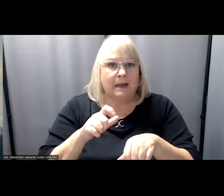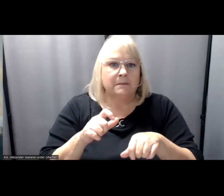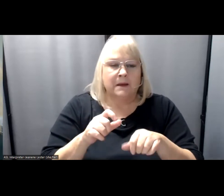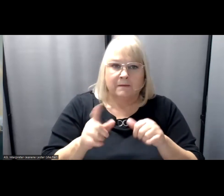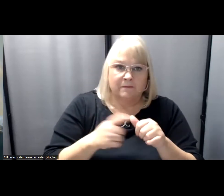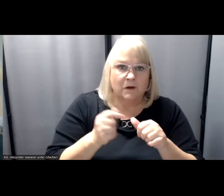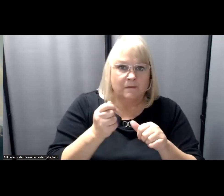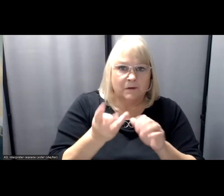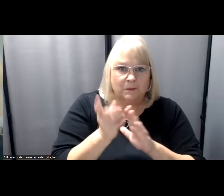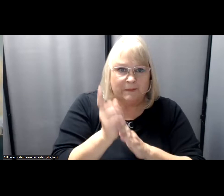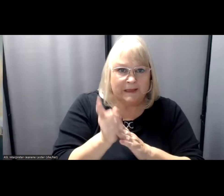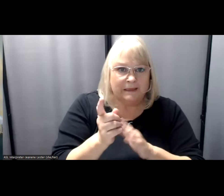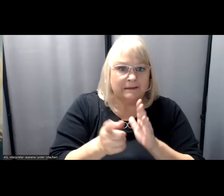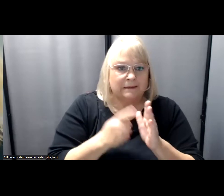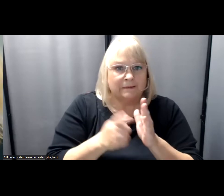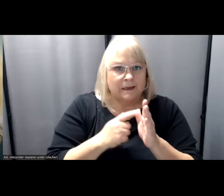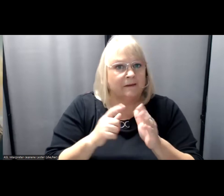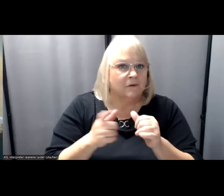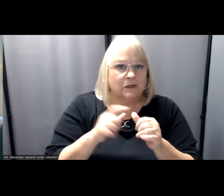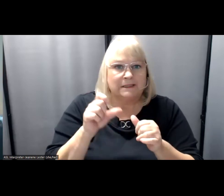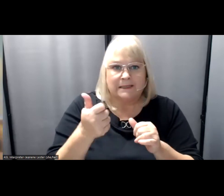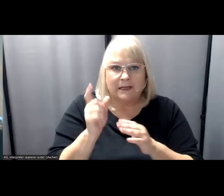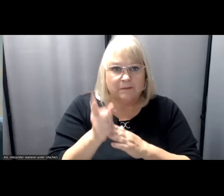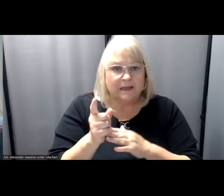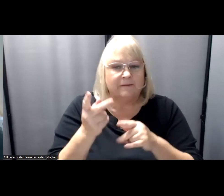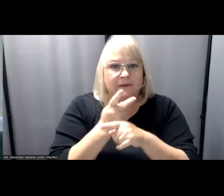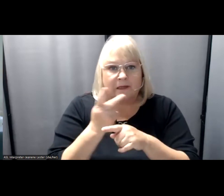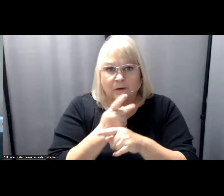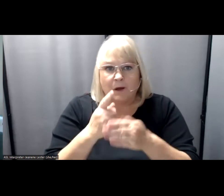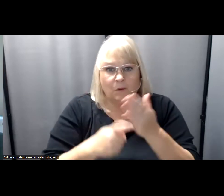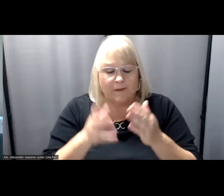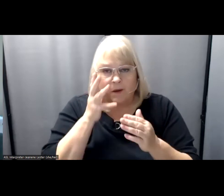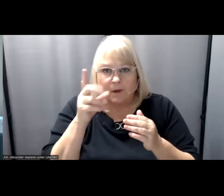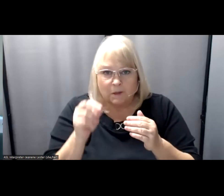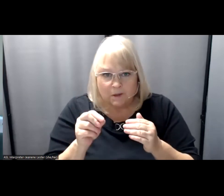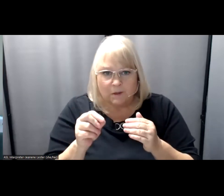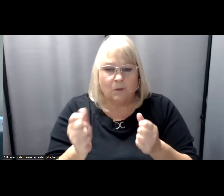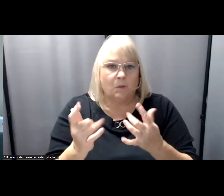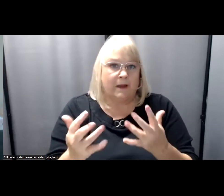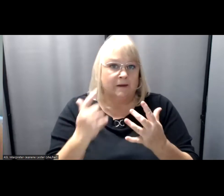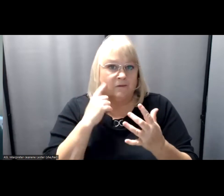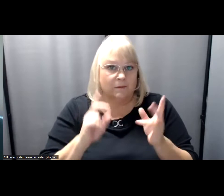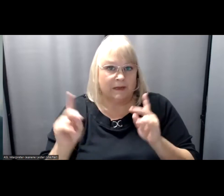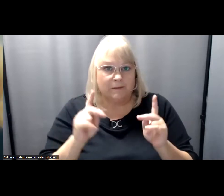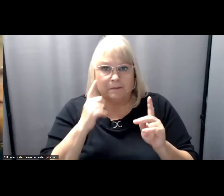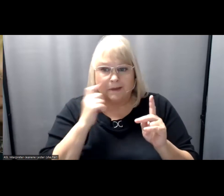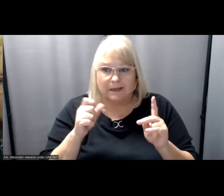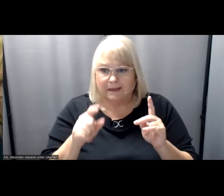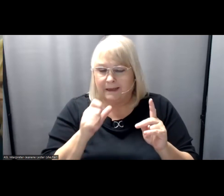minutes, sometimes the first 10 minutes or so, just figuring out what they're going to do and waiting for people because they haven't